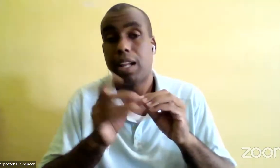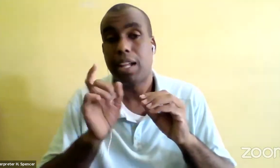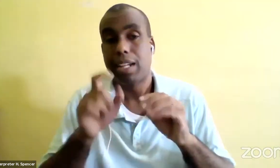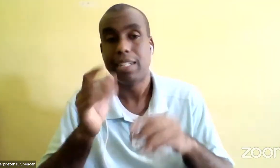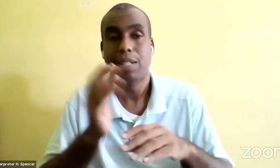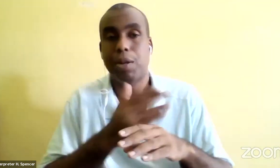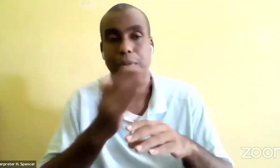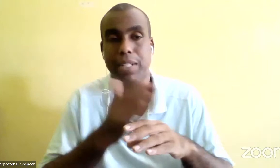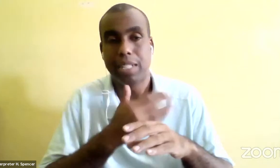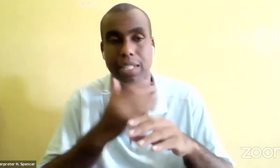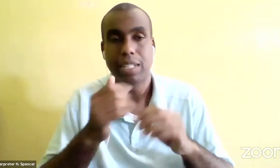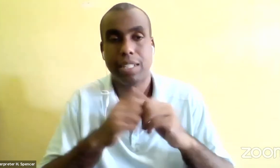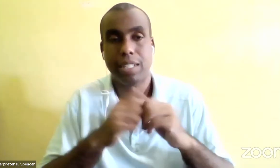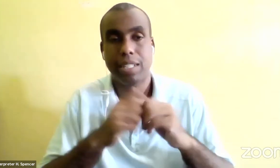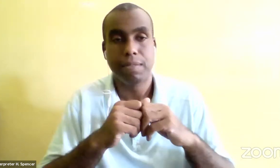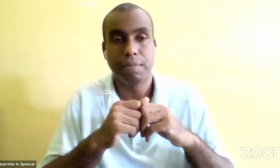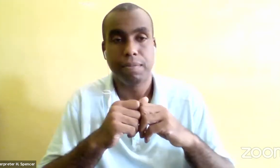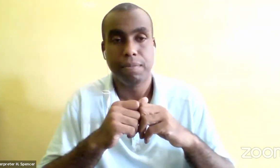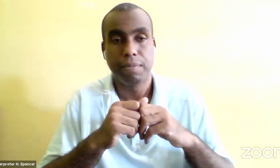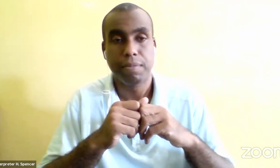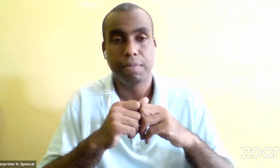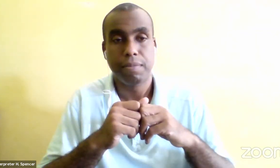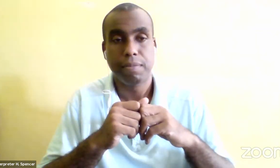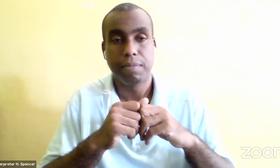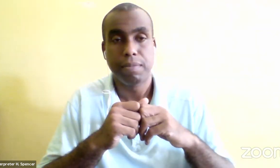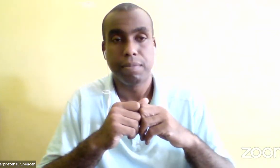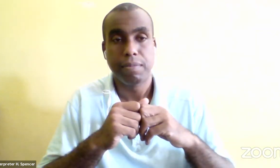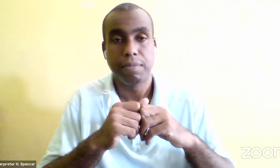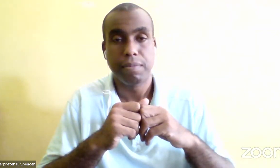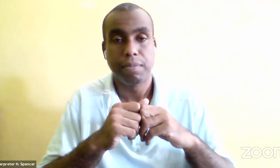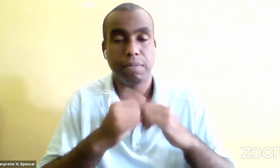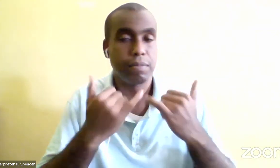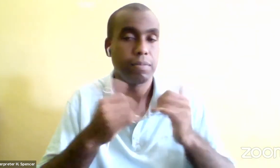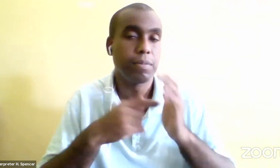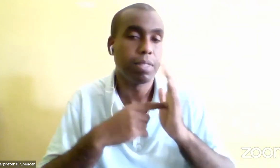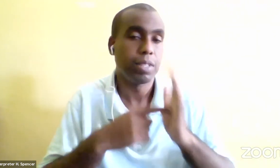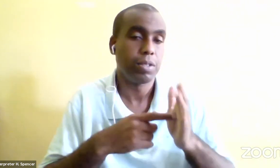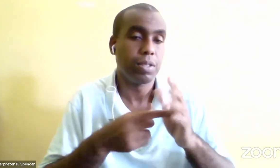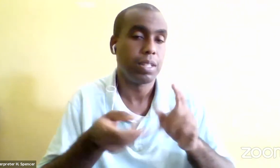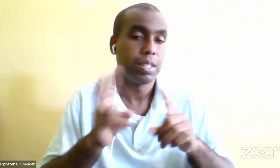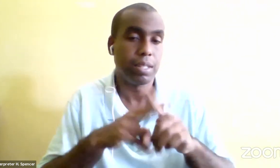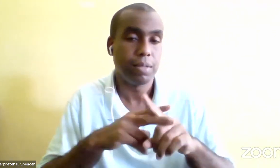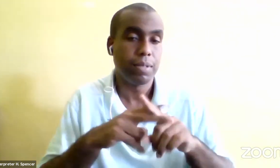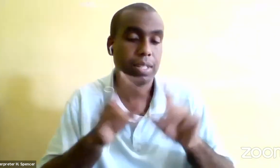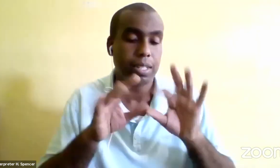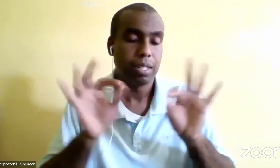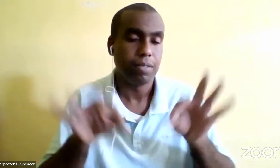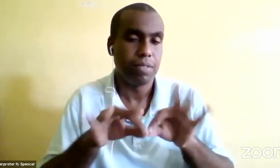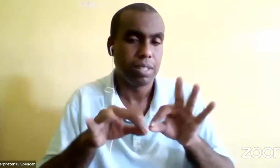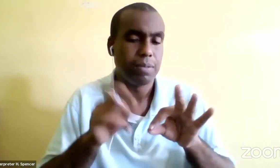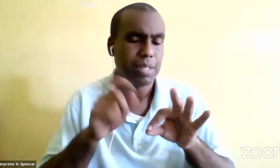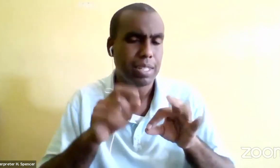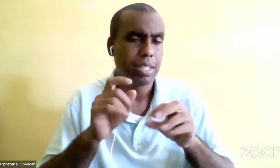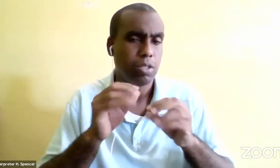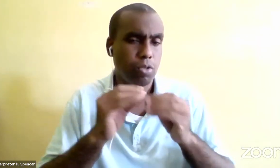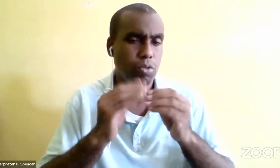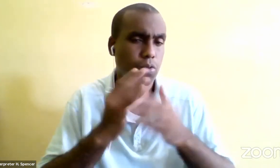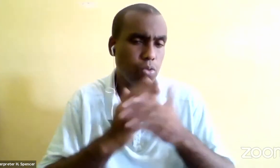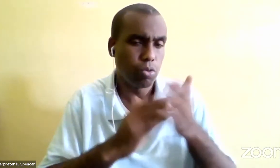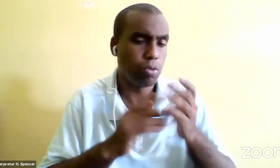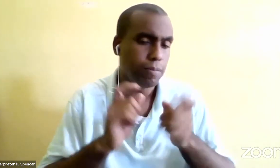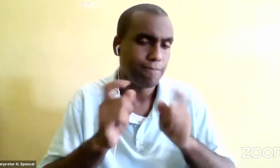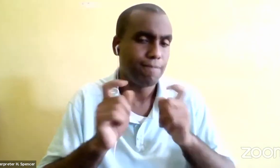else. So I want to show you the application form. We still need some tweaking. So